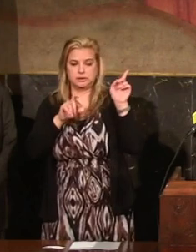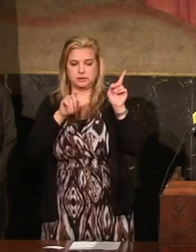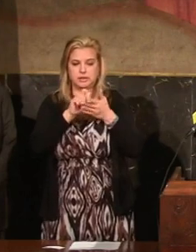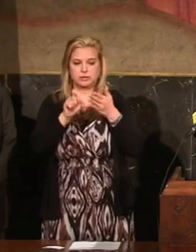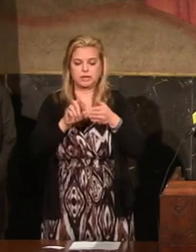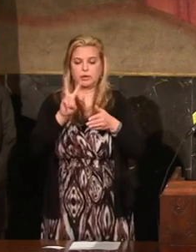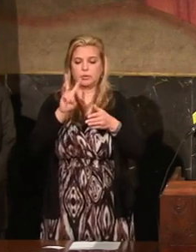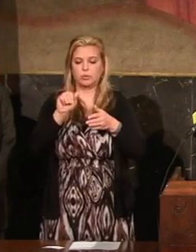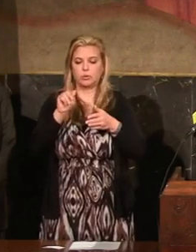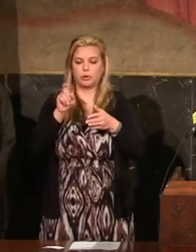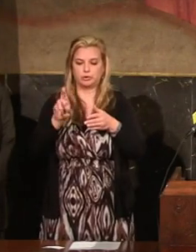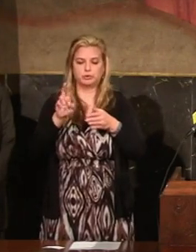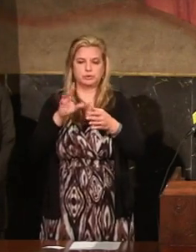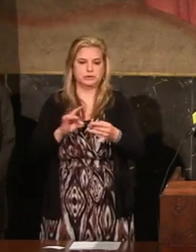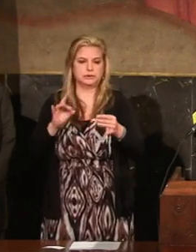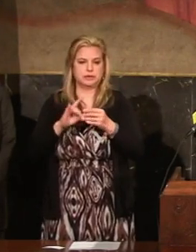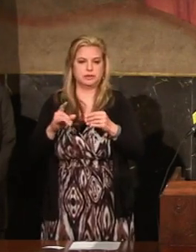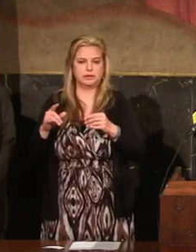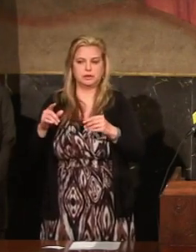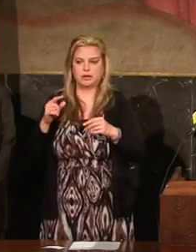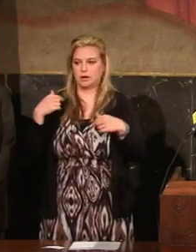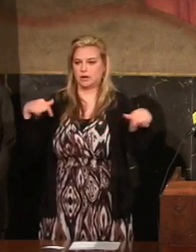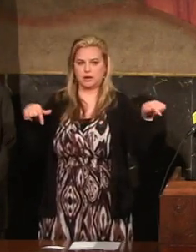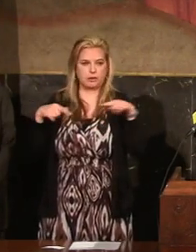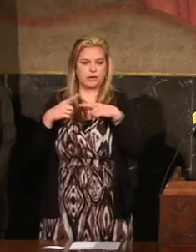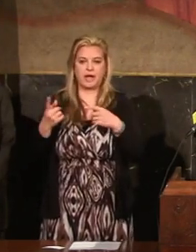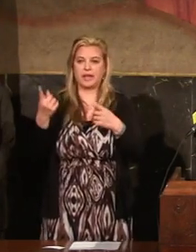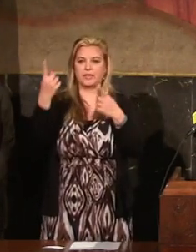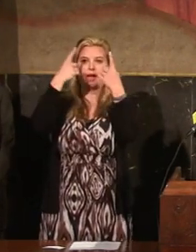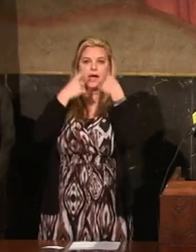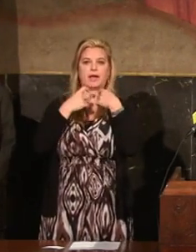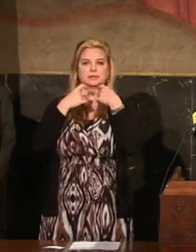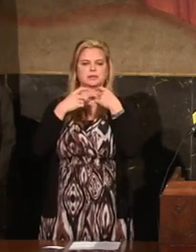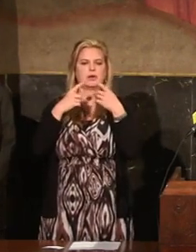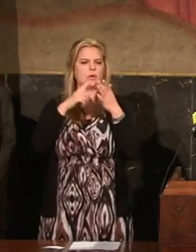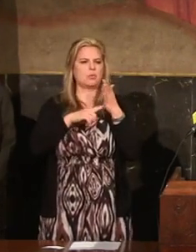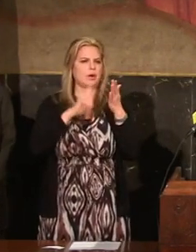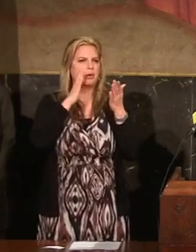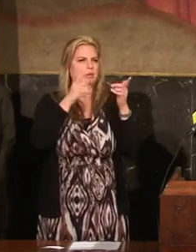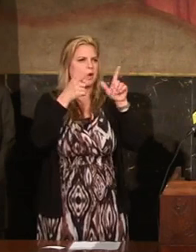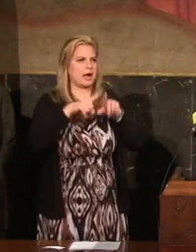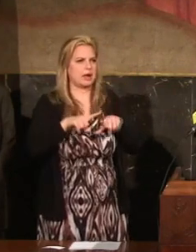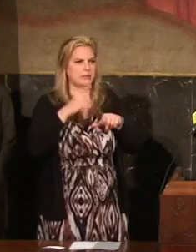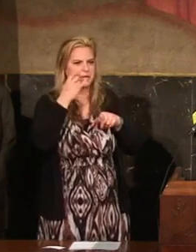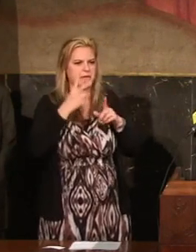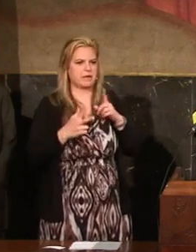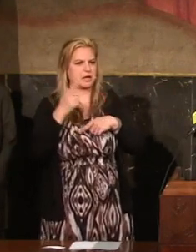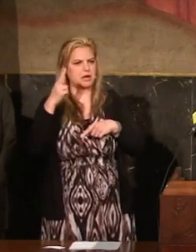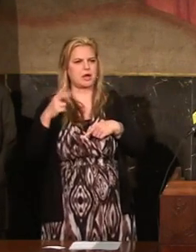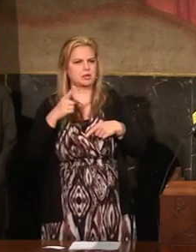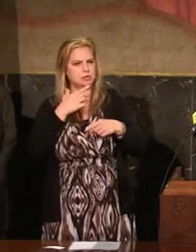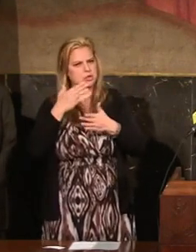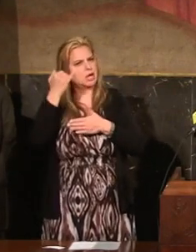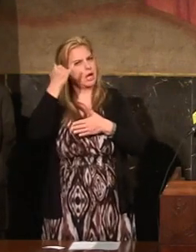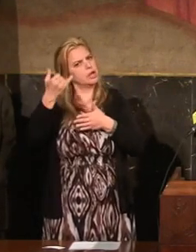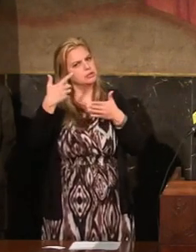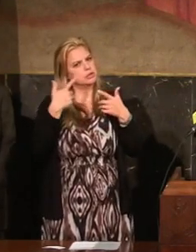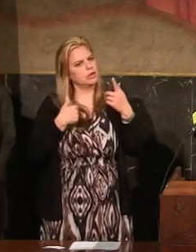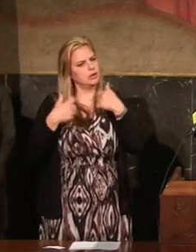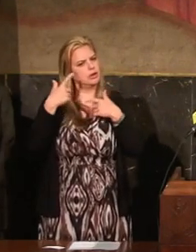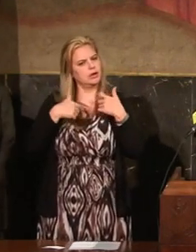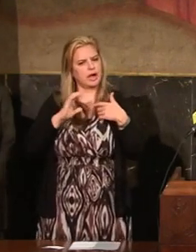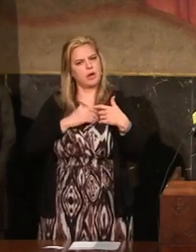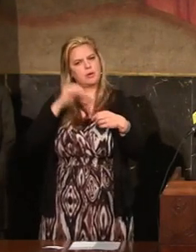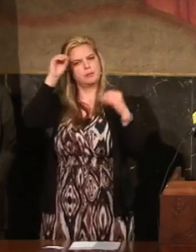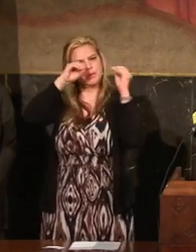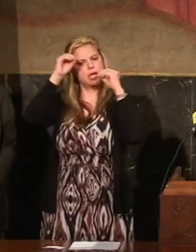none of us were asked about the implication of these cuts, whether these were advisable cuts, what would be,